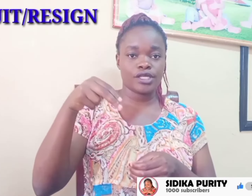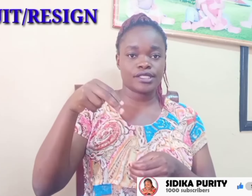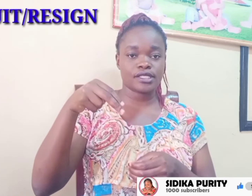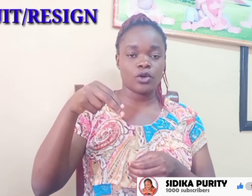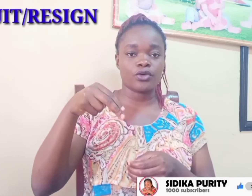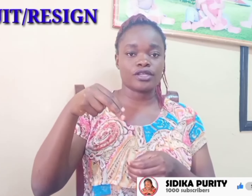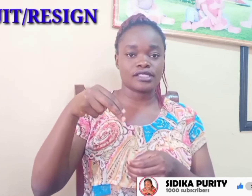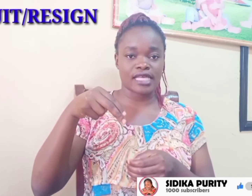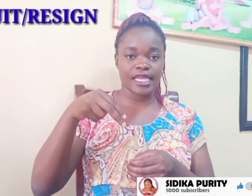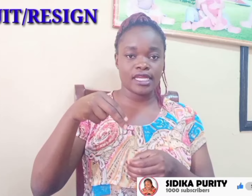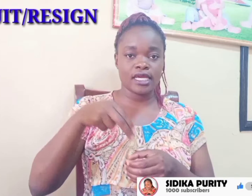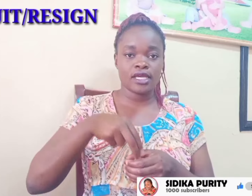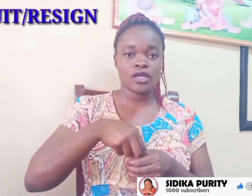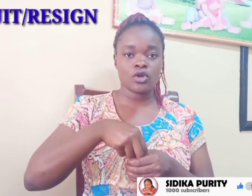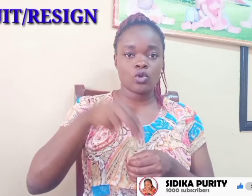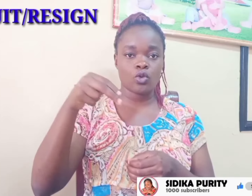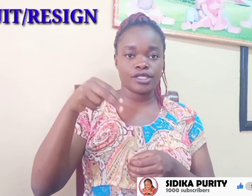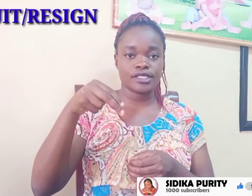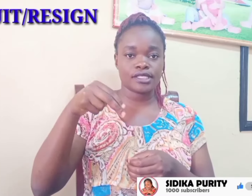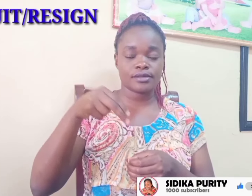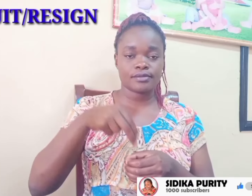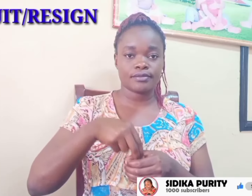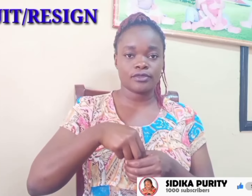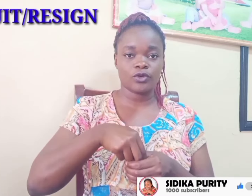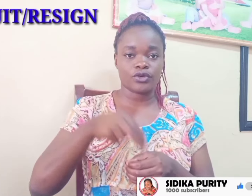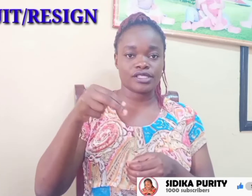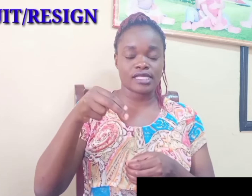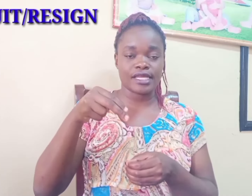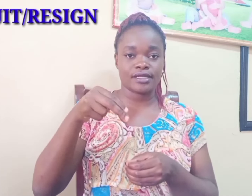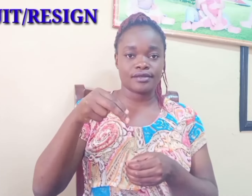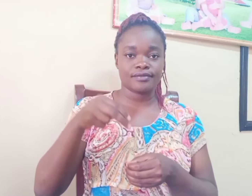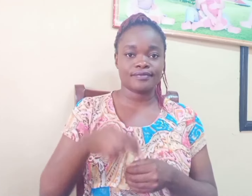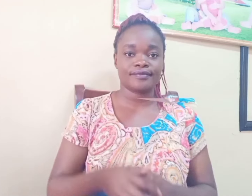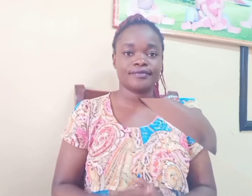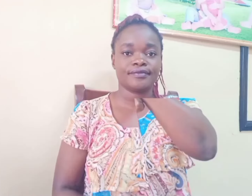quit or resign, quit or resign.